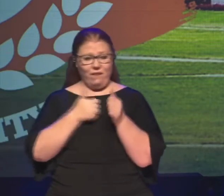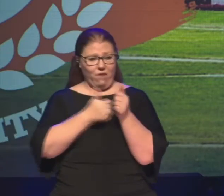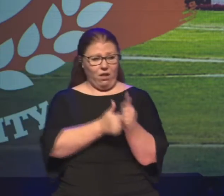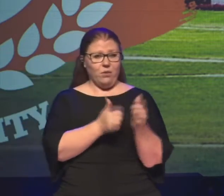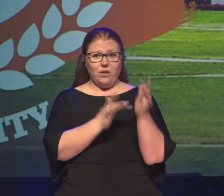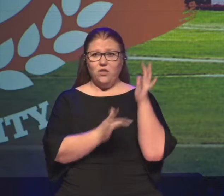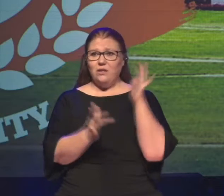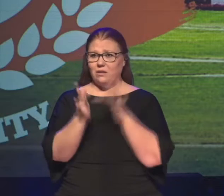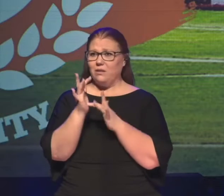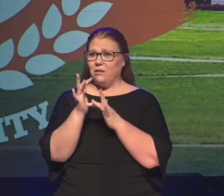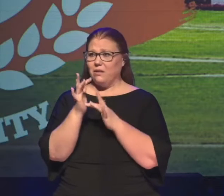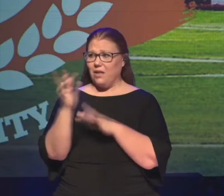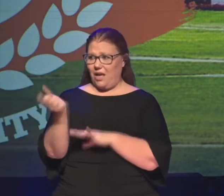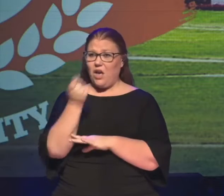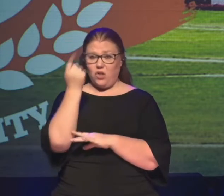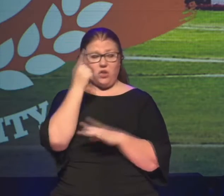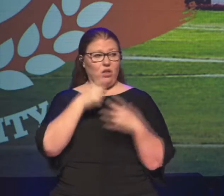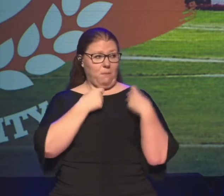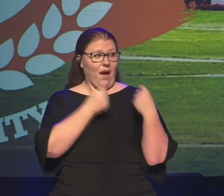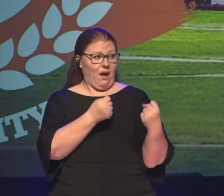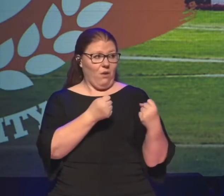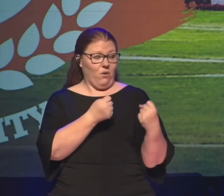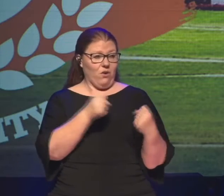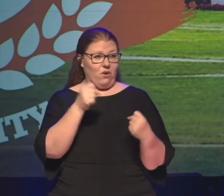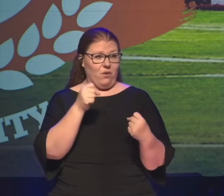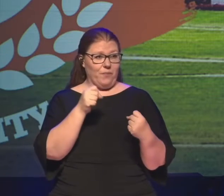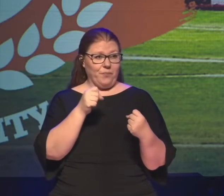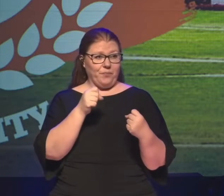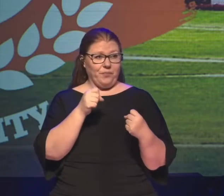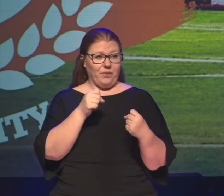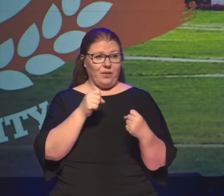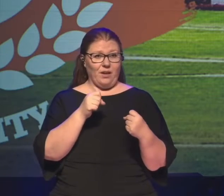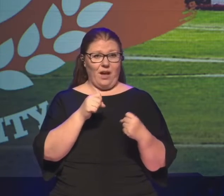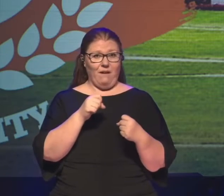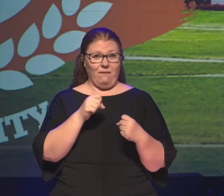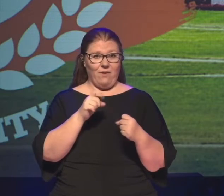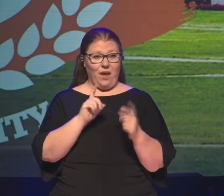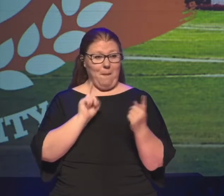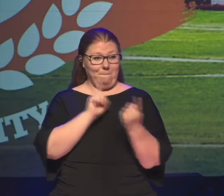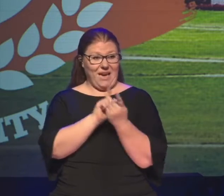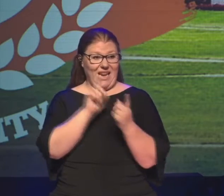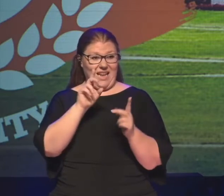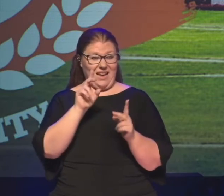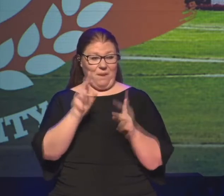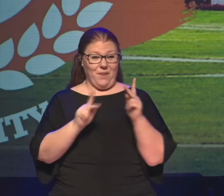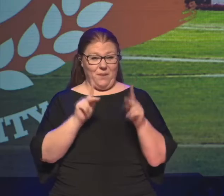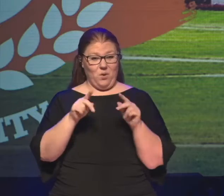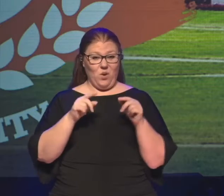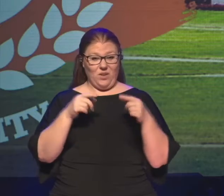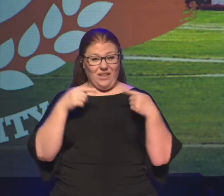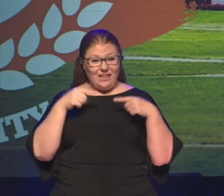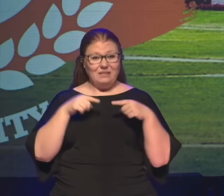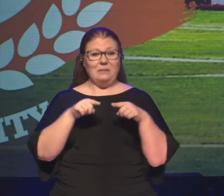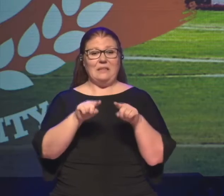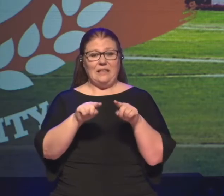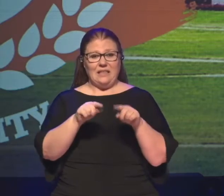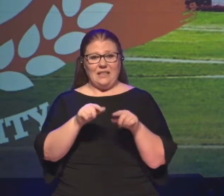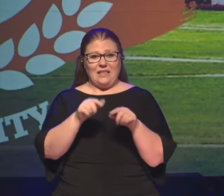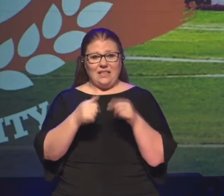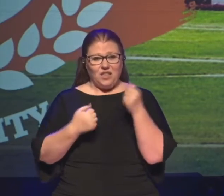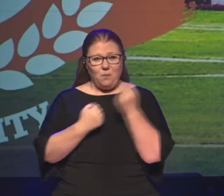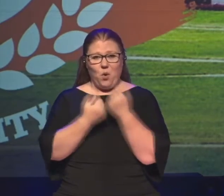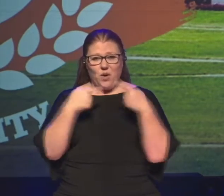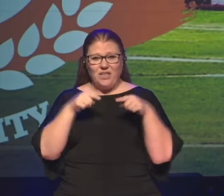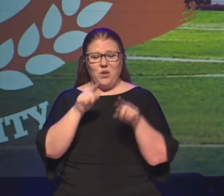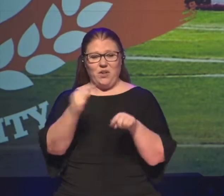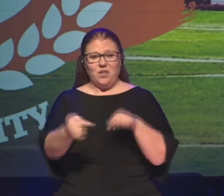Jesus. He understood the power of needing people who would walk with him to persevere in tribulation. He knew what it meant to have people pray for